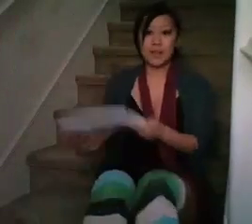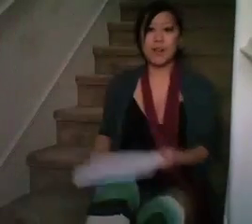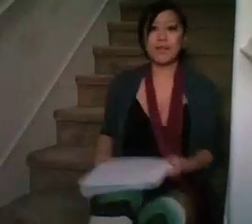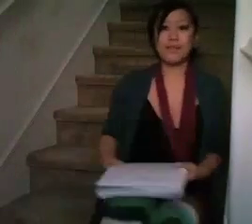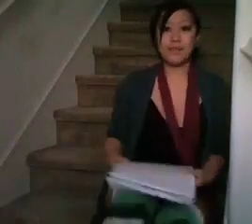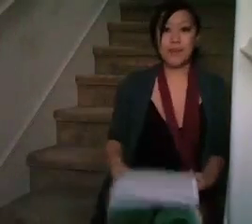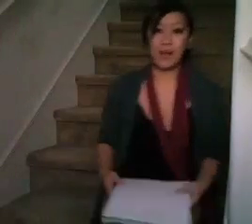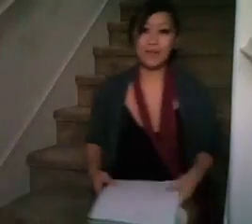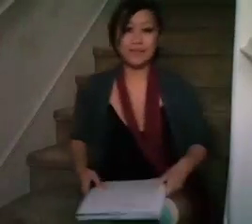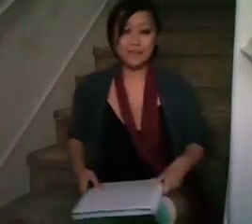somewhere. Okay,